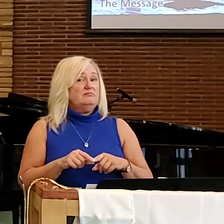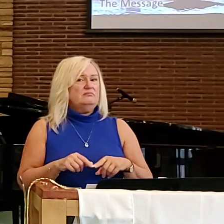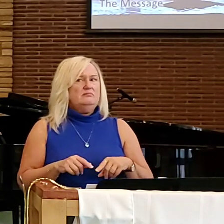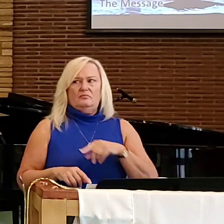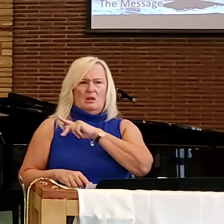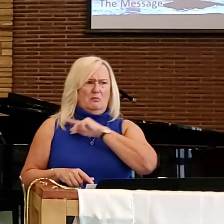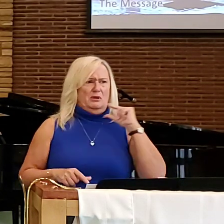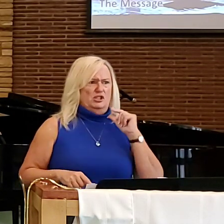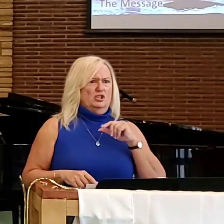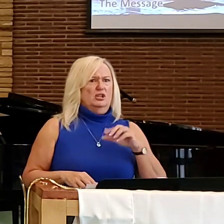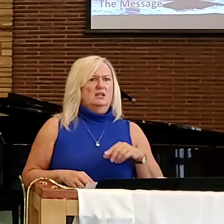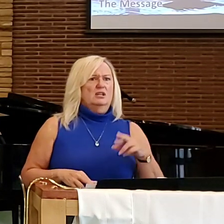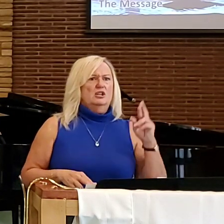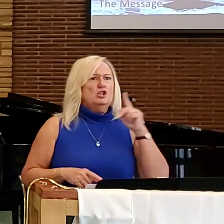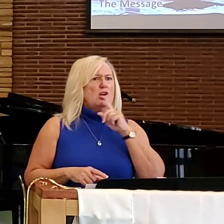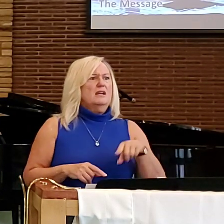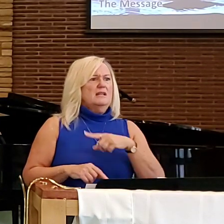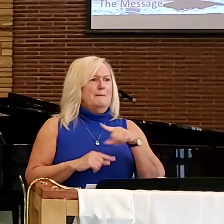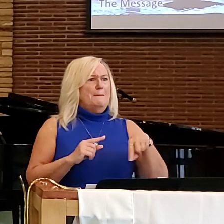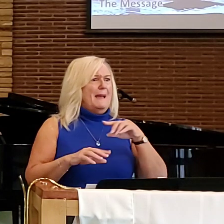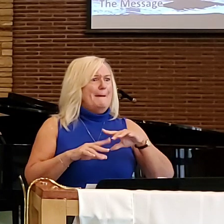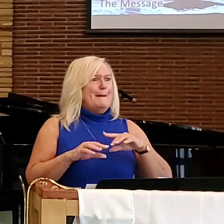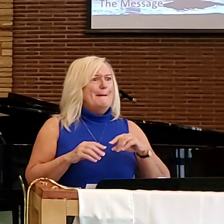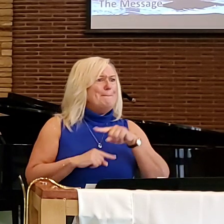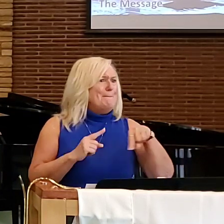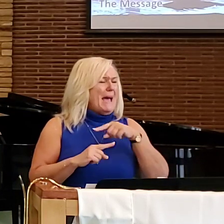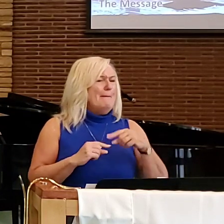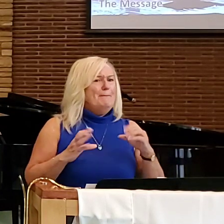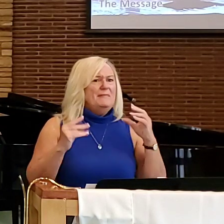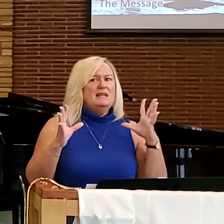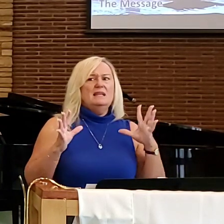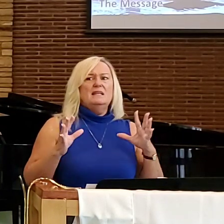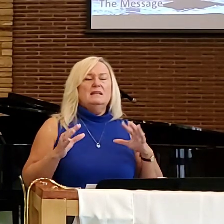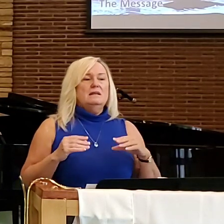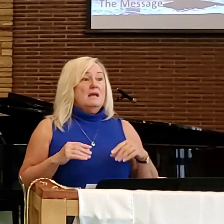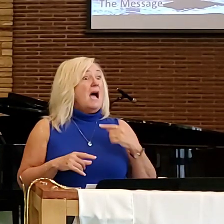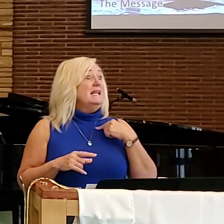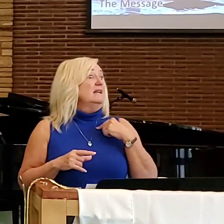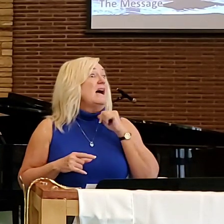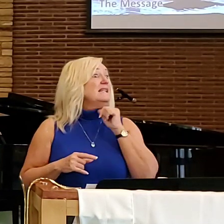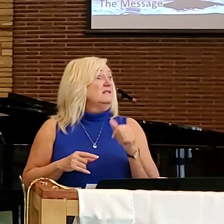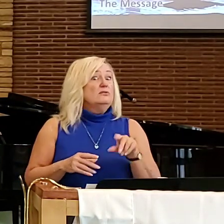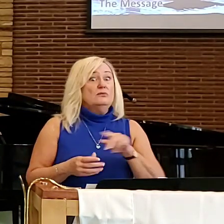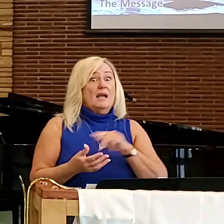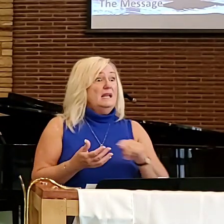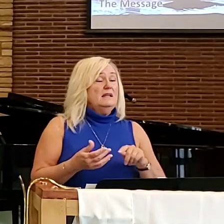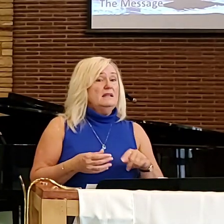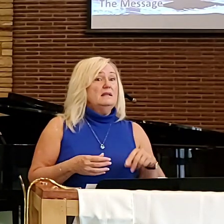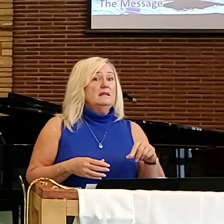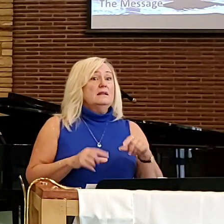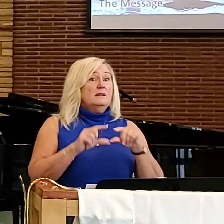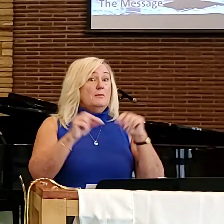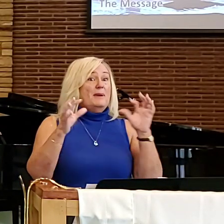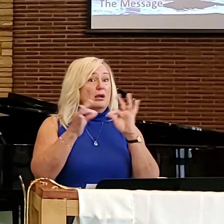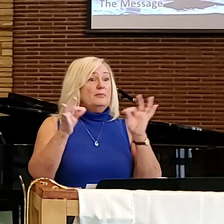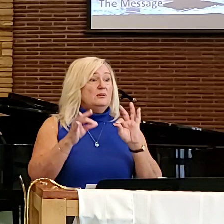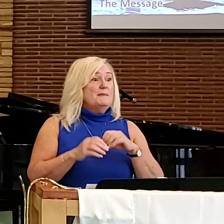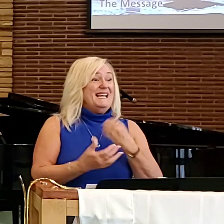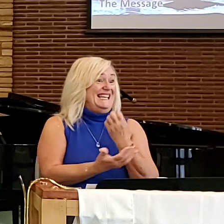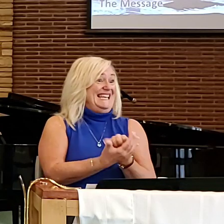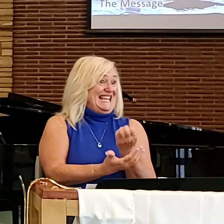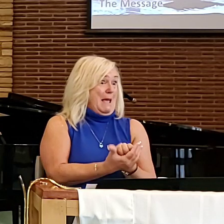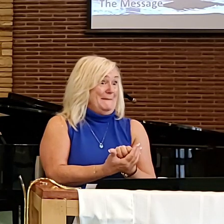non-religious. You're talking about men. I didn't write the parable. The parable is about